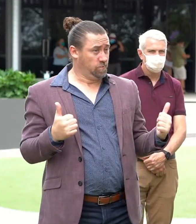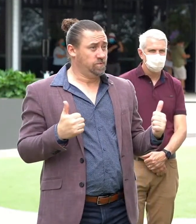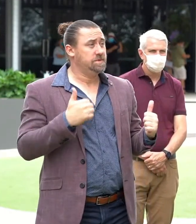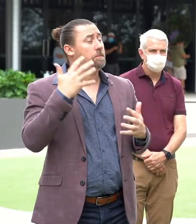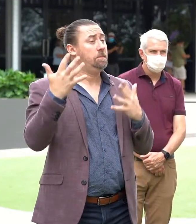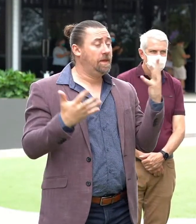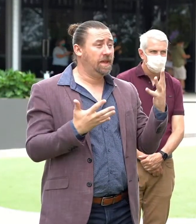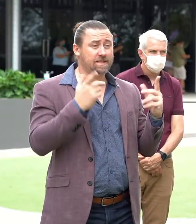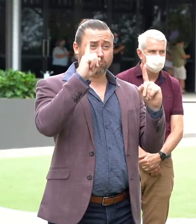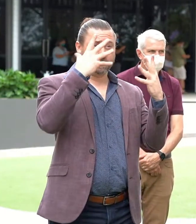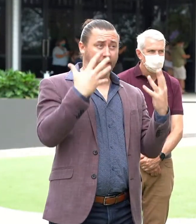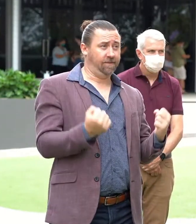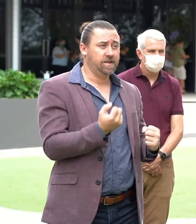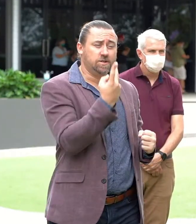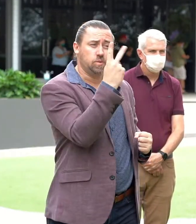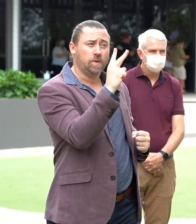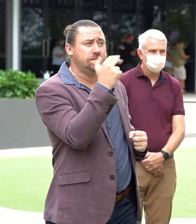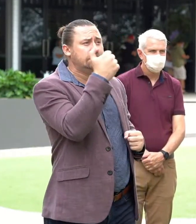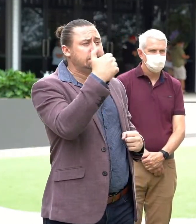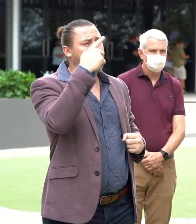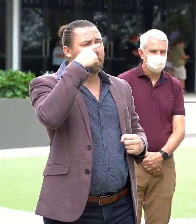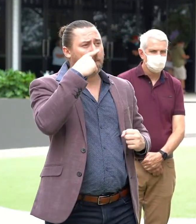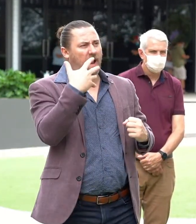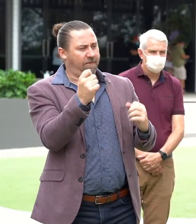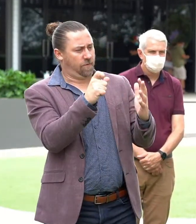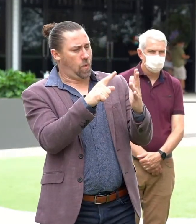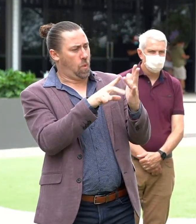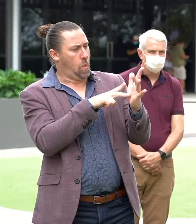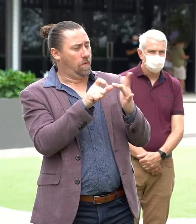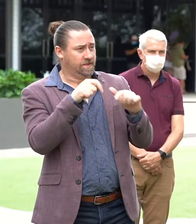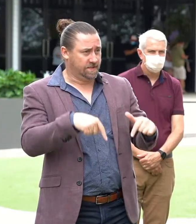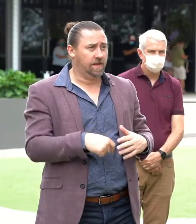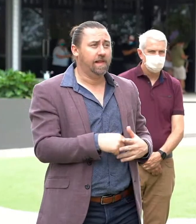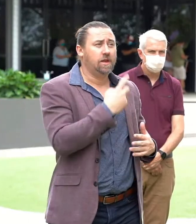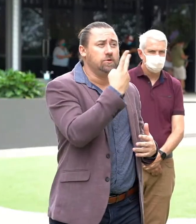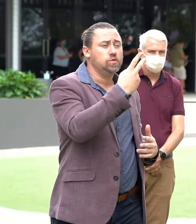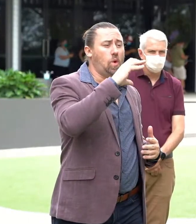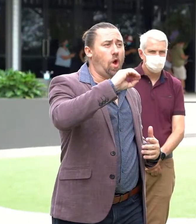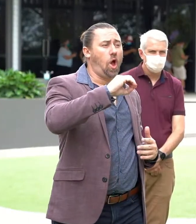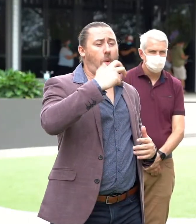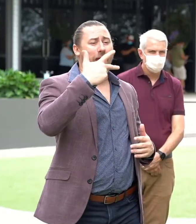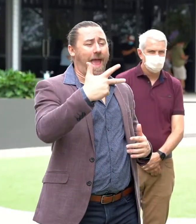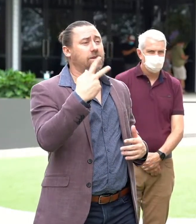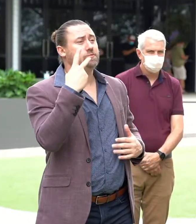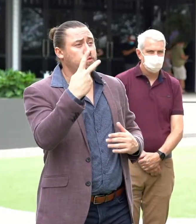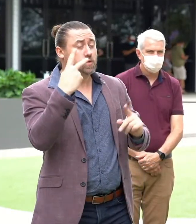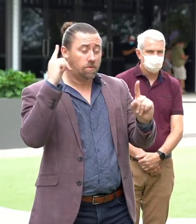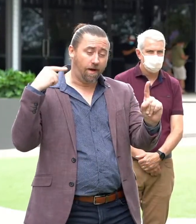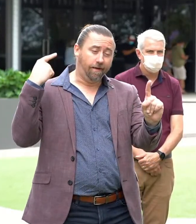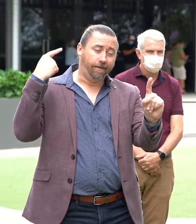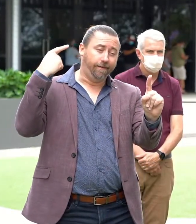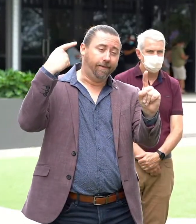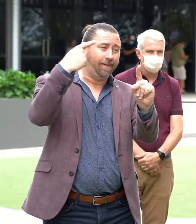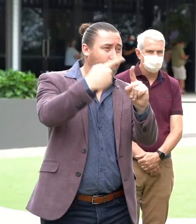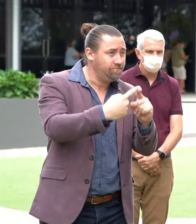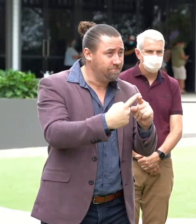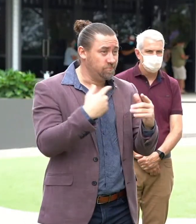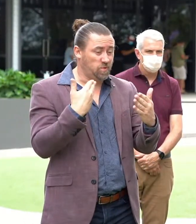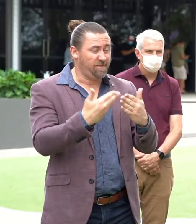that leaves us with 26 active cases and 2,082 total cases here in